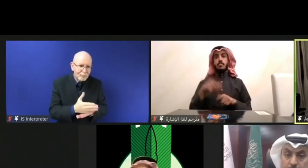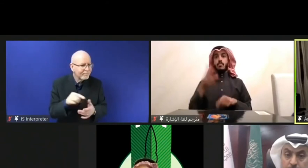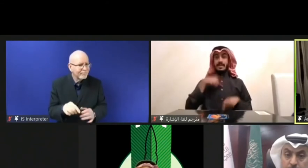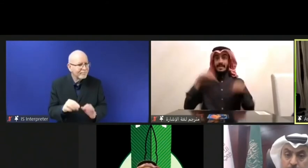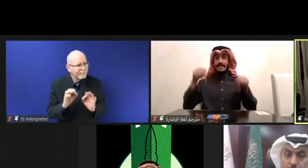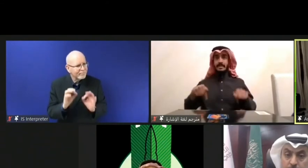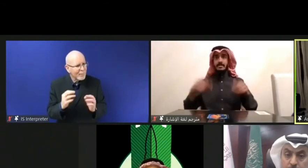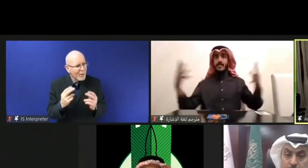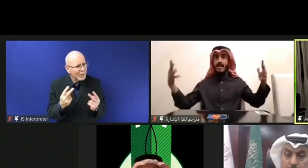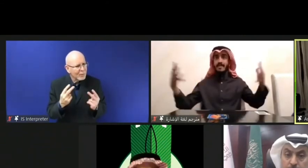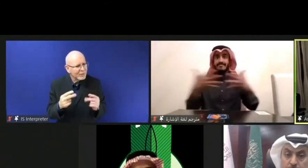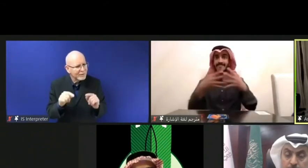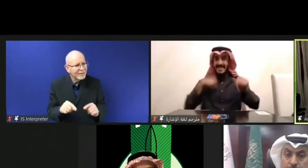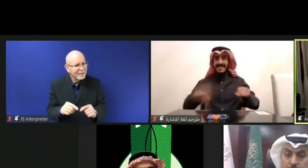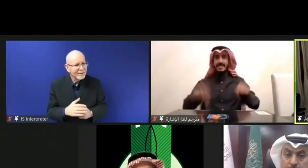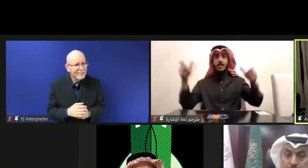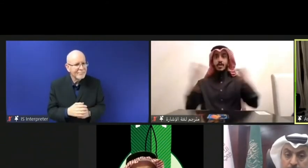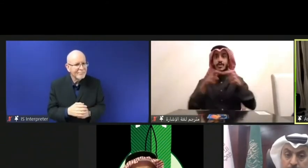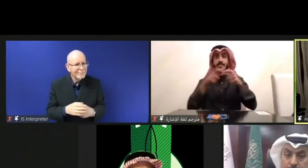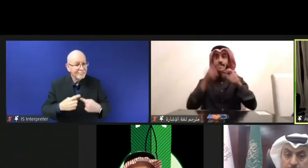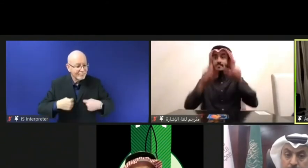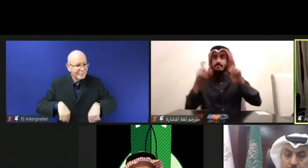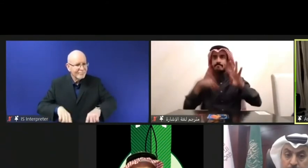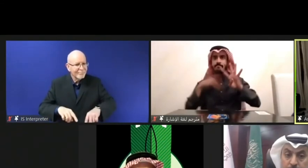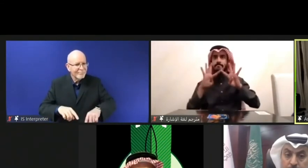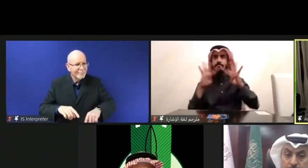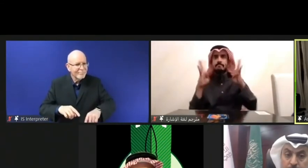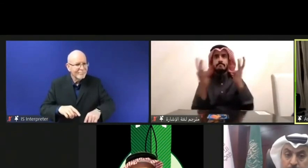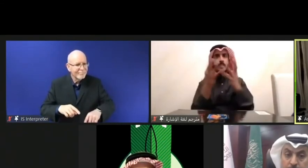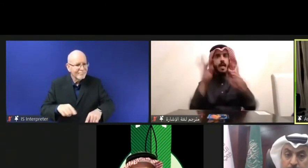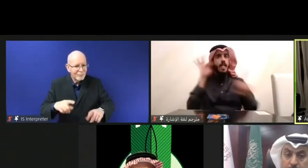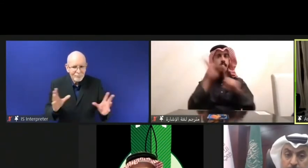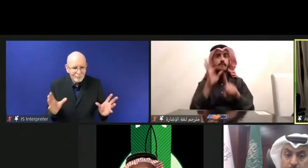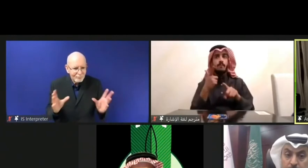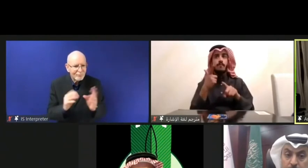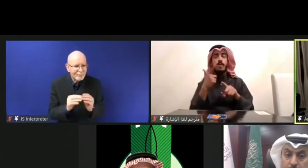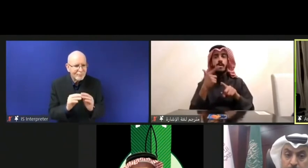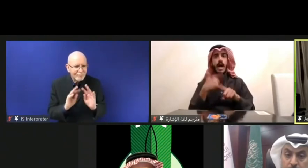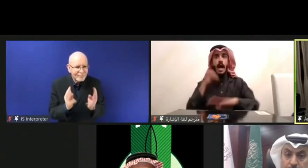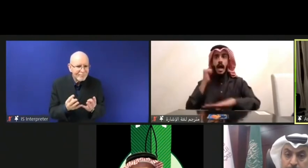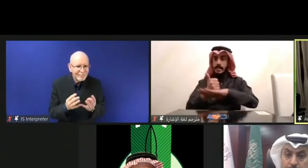in order to implement and make sure that vision becomes a reality.